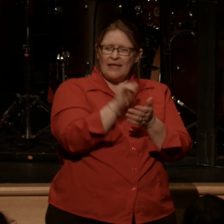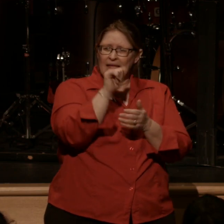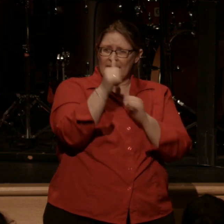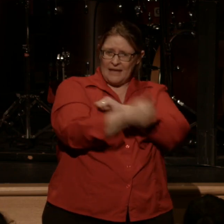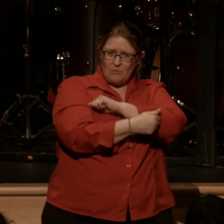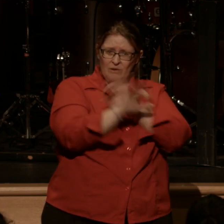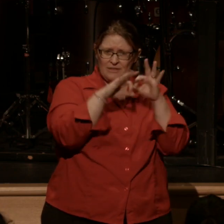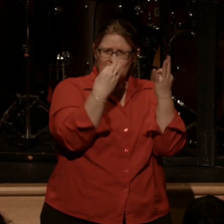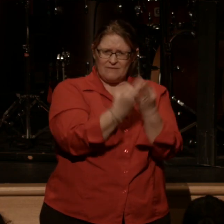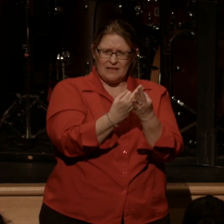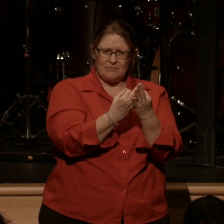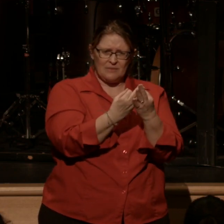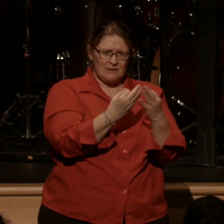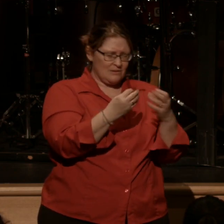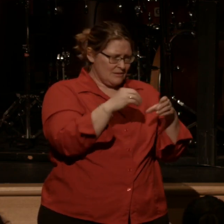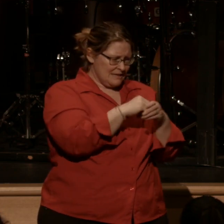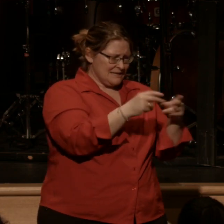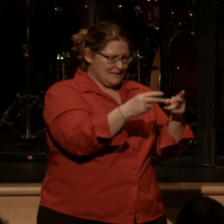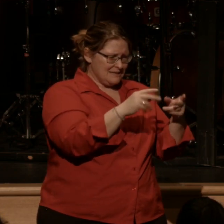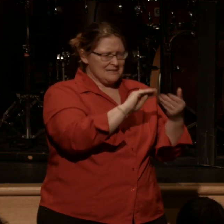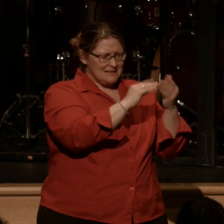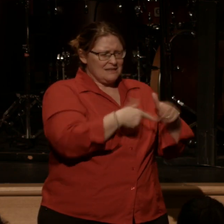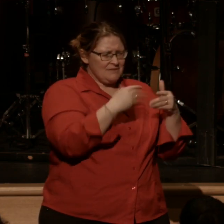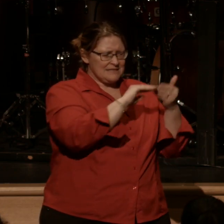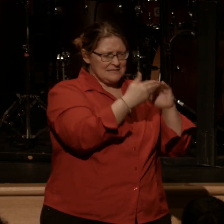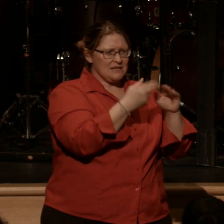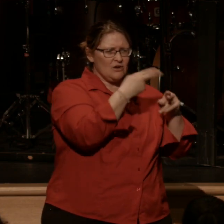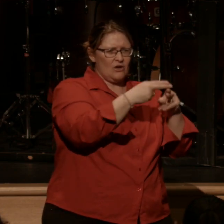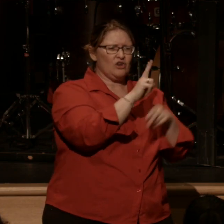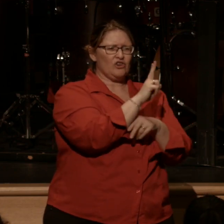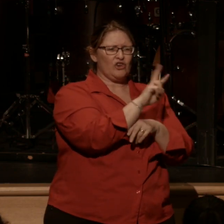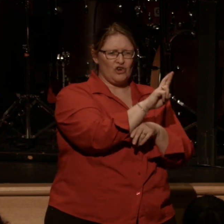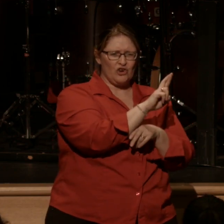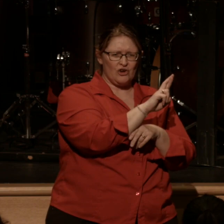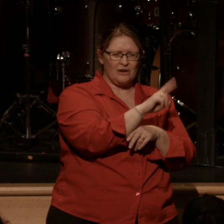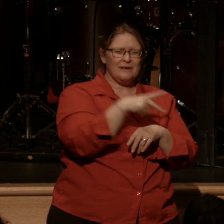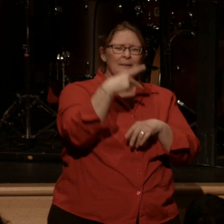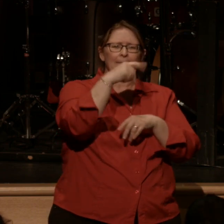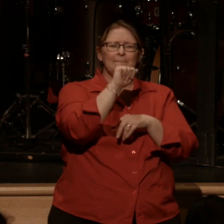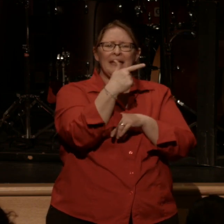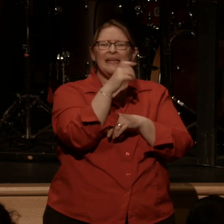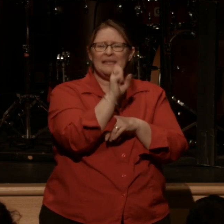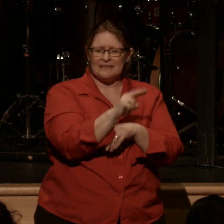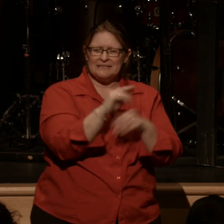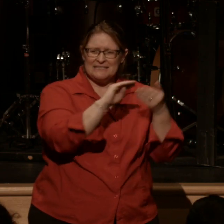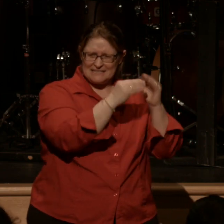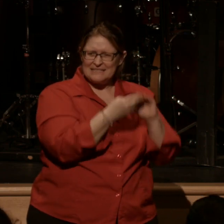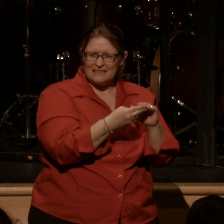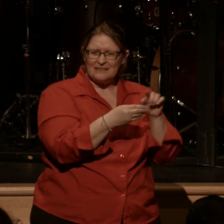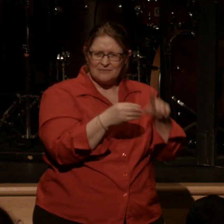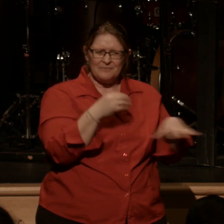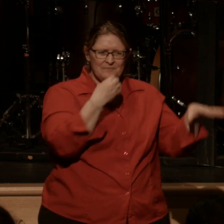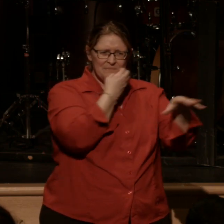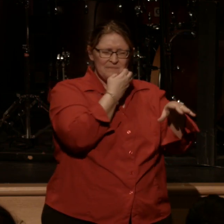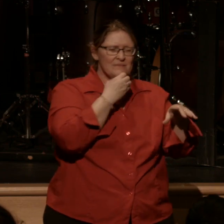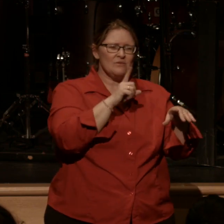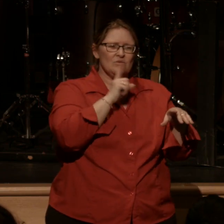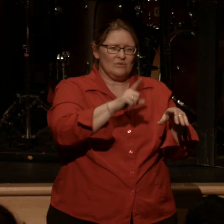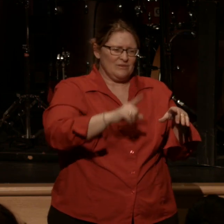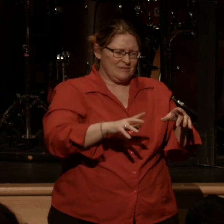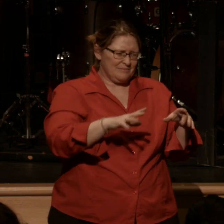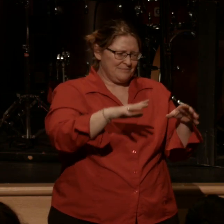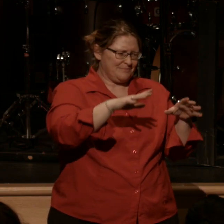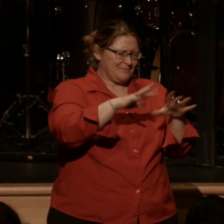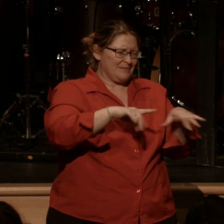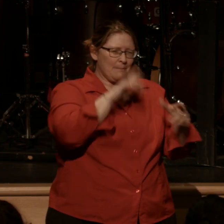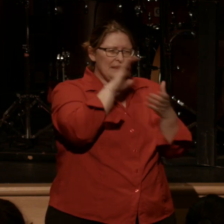family began in a city called Ur. It was a very pagan city. It was in the land of the Chaldeans. It was very